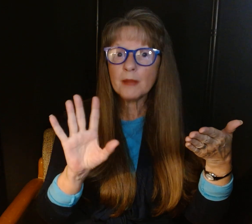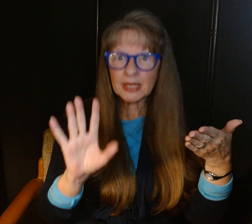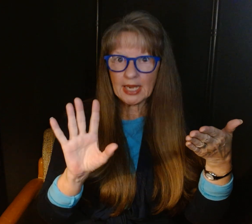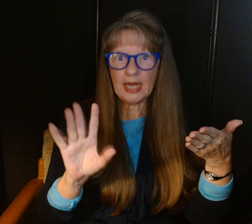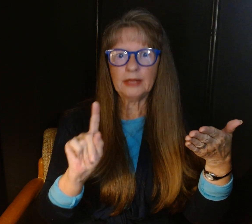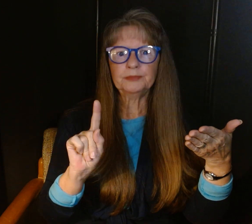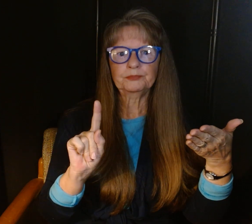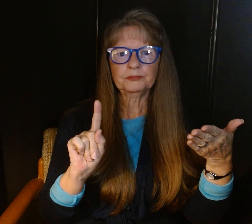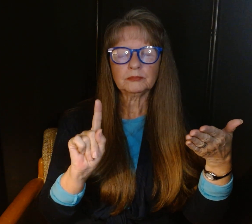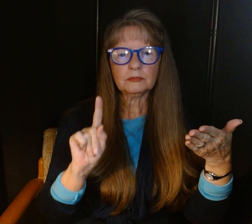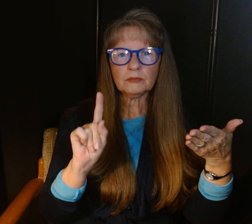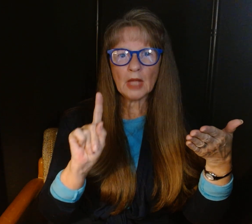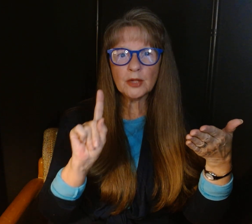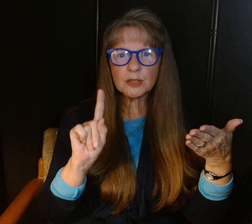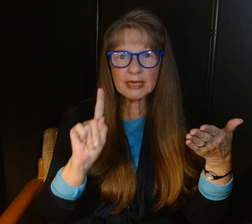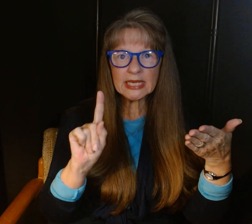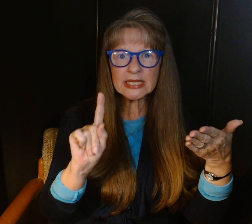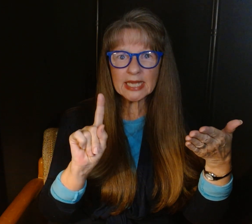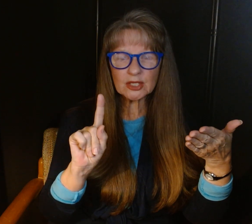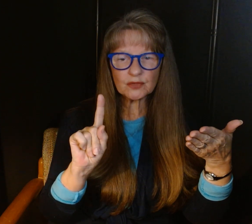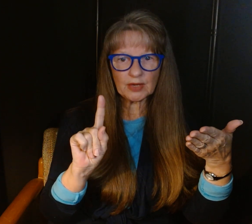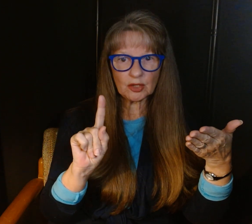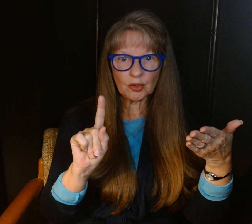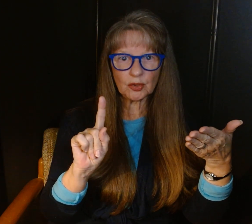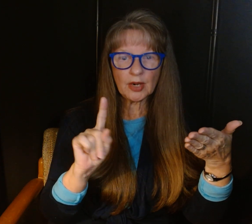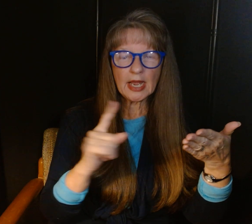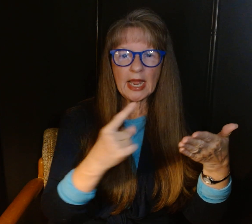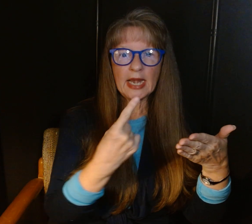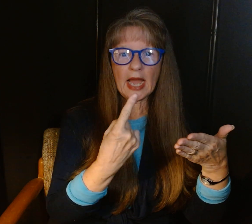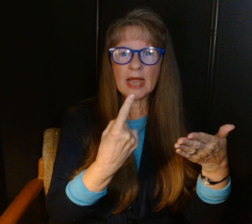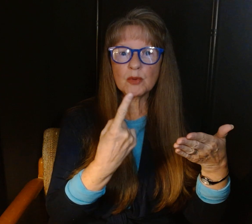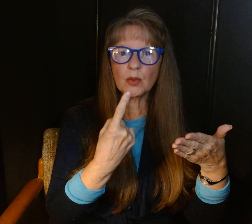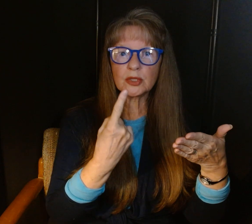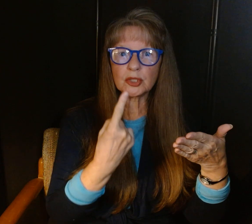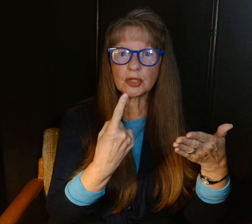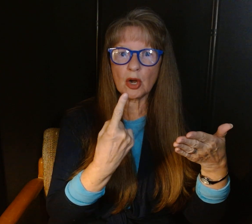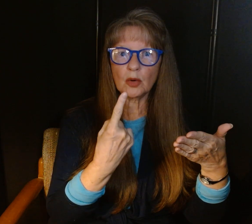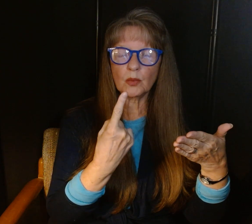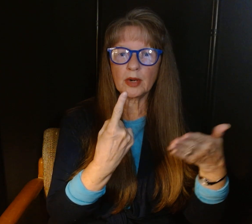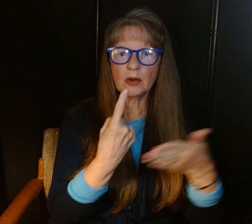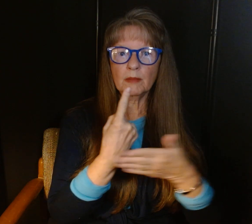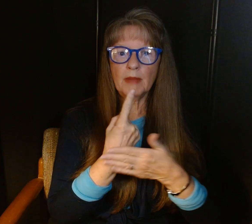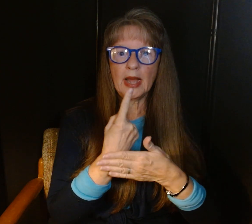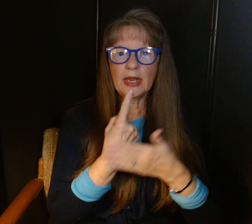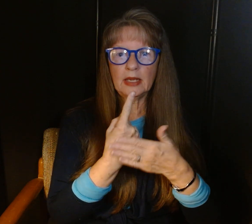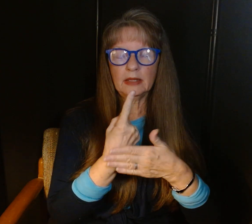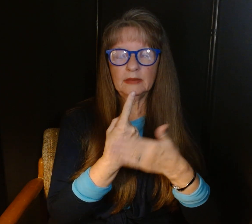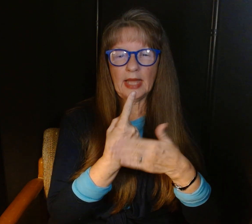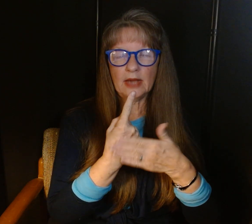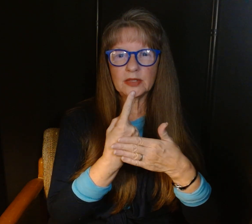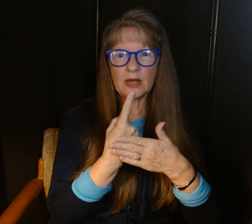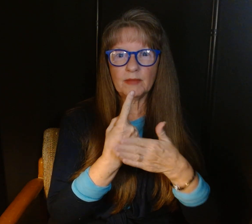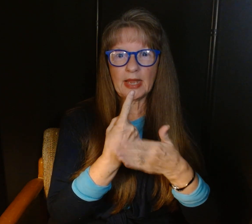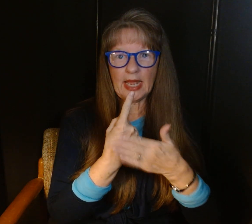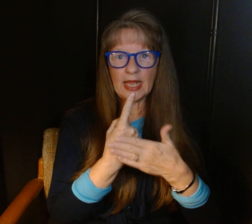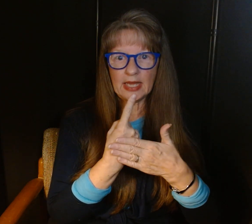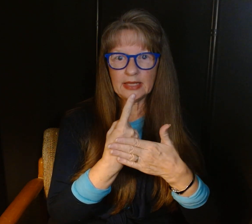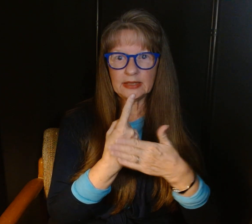dominant hand, I use my index finger, and I'm going to start where the outside of my hand